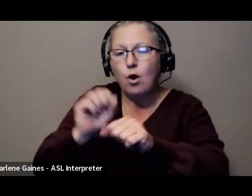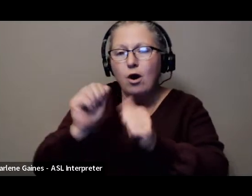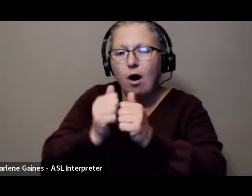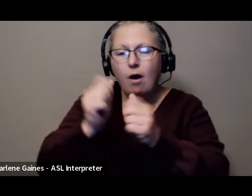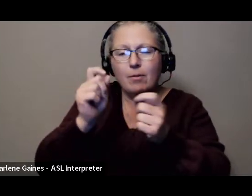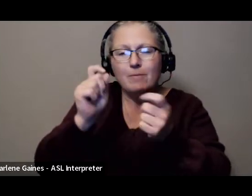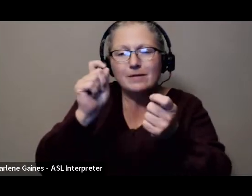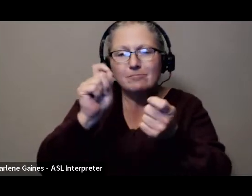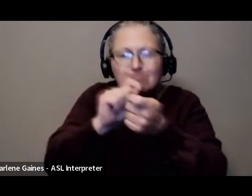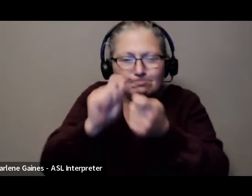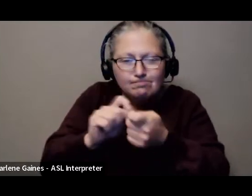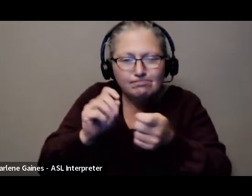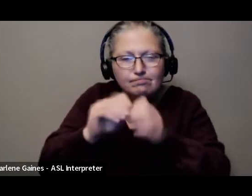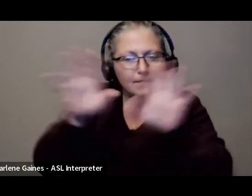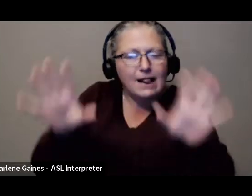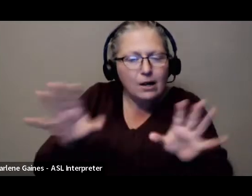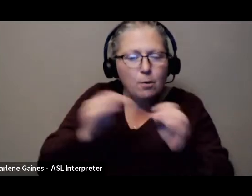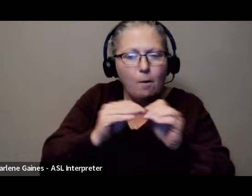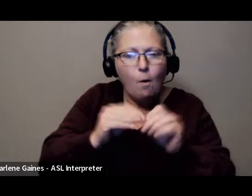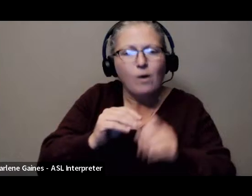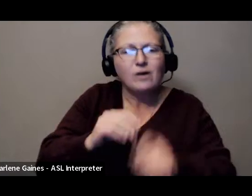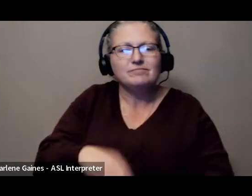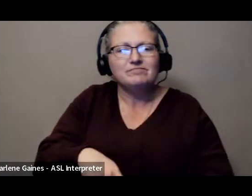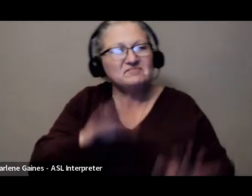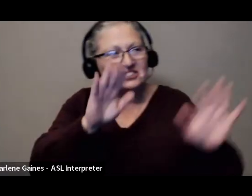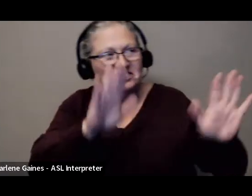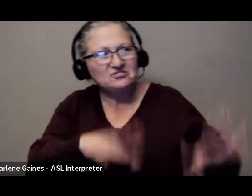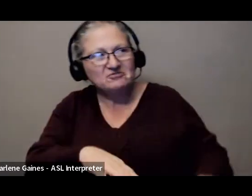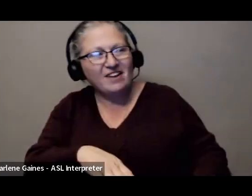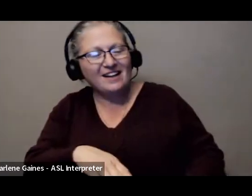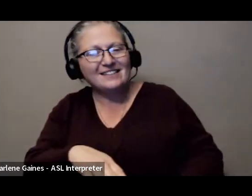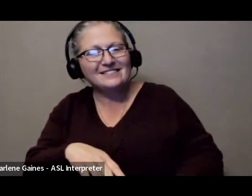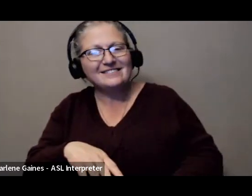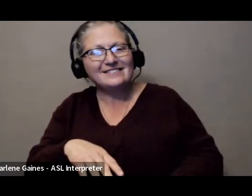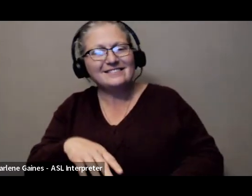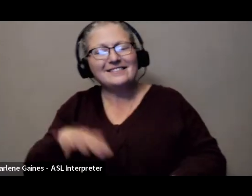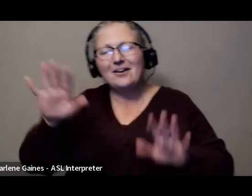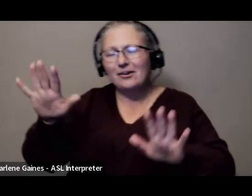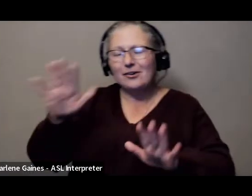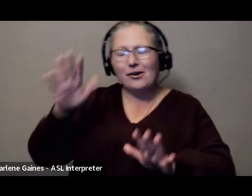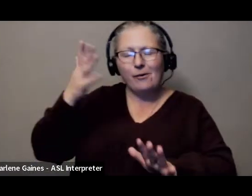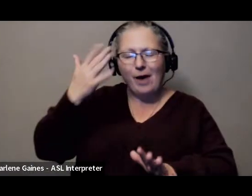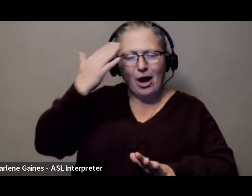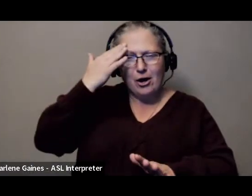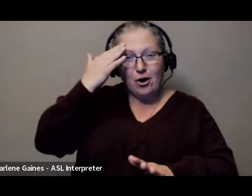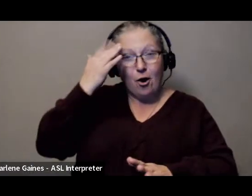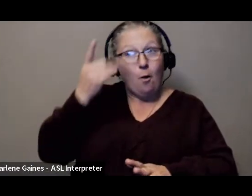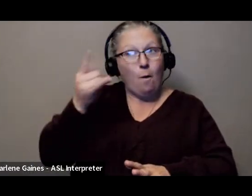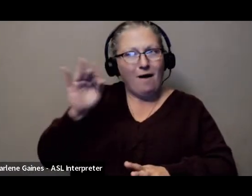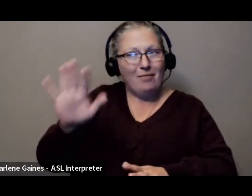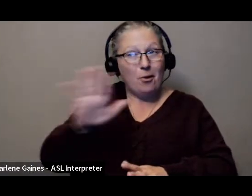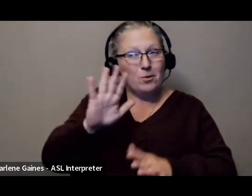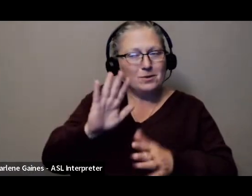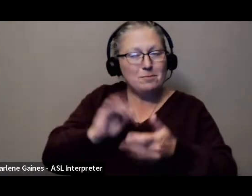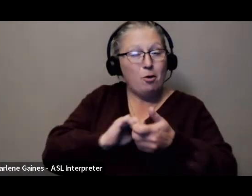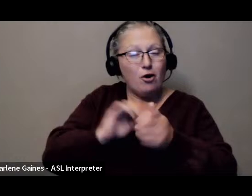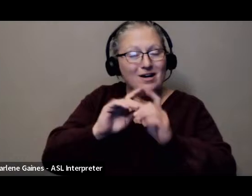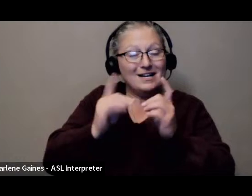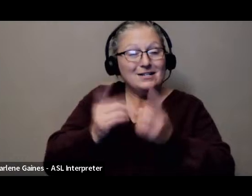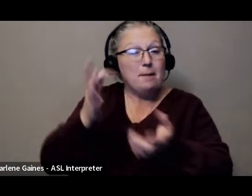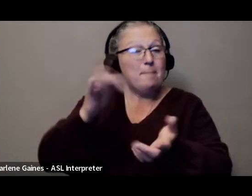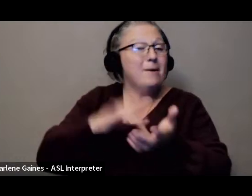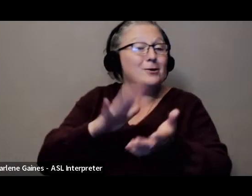more. Excellent. Yes. So, Like so, with you, right? so knowing one of those partner districts Uh-huh. and a middle school,